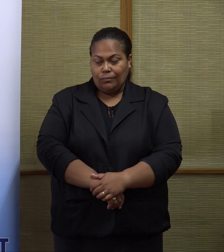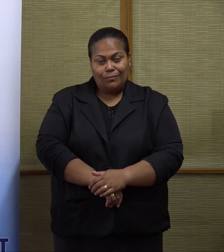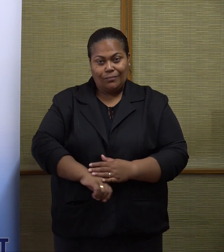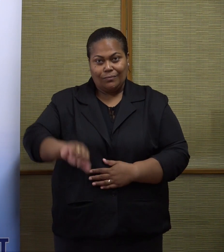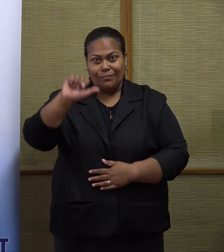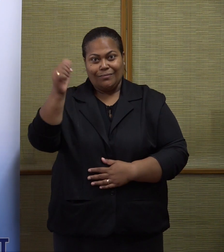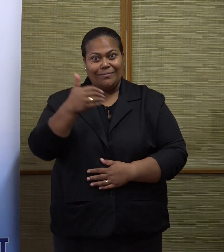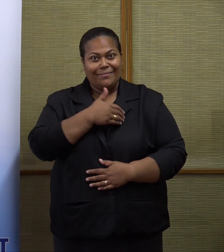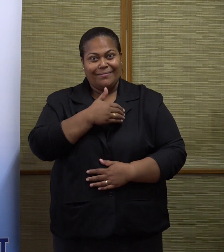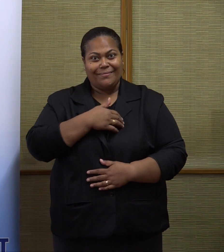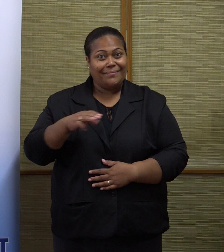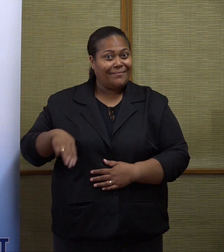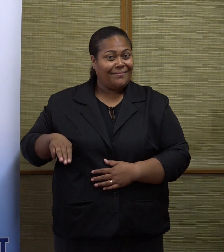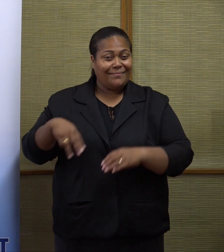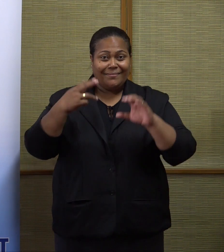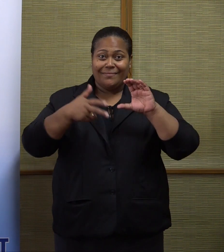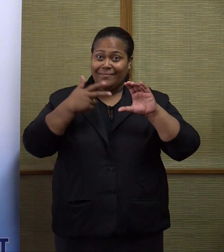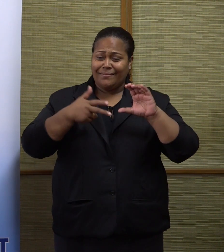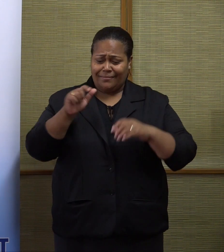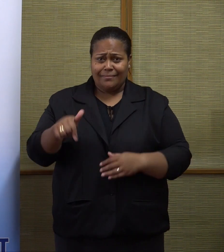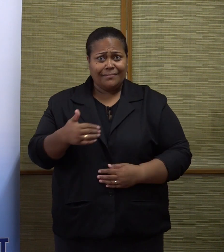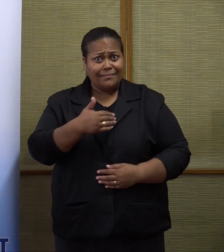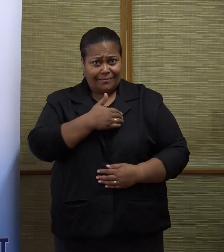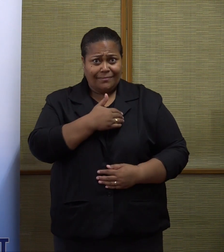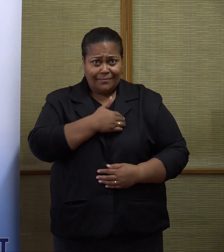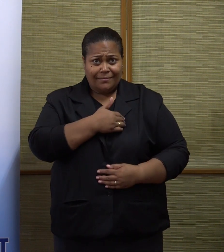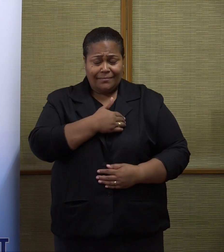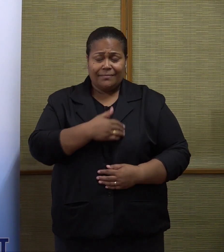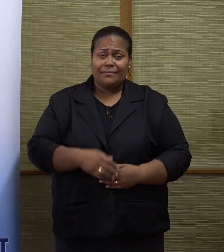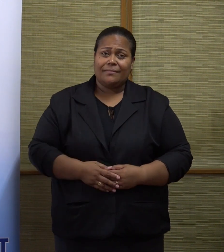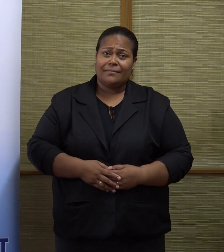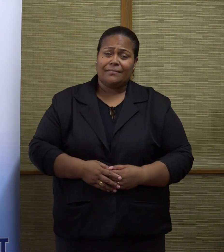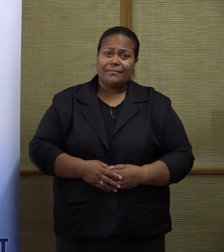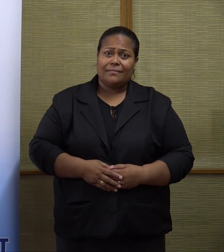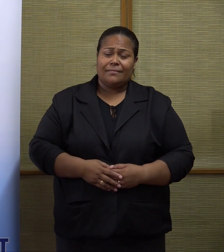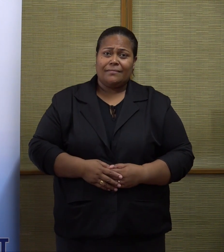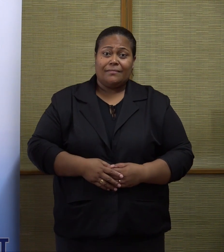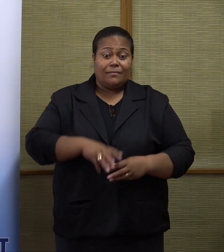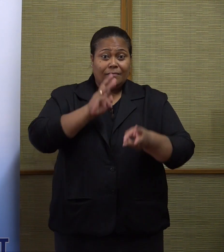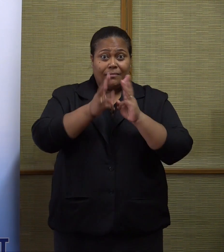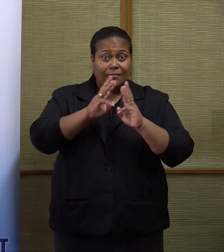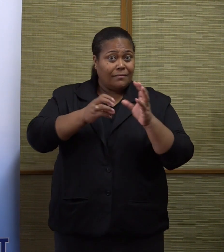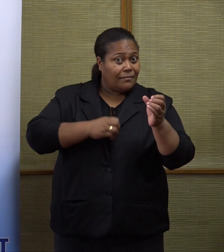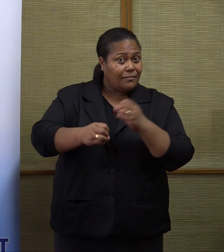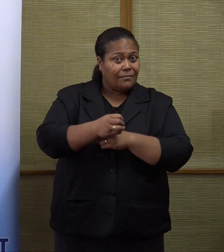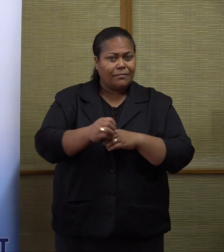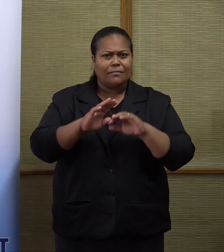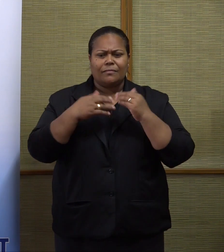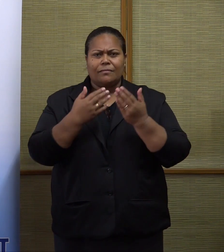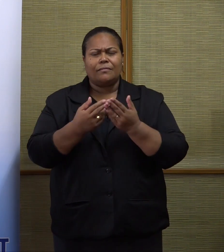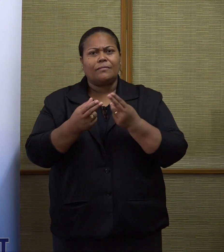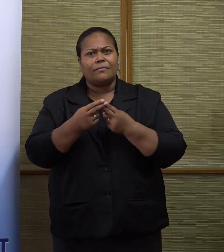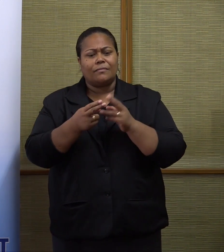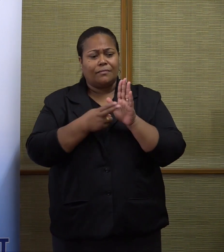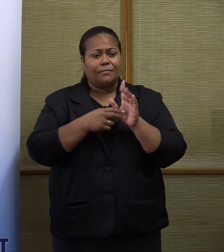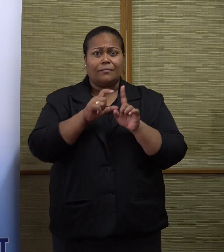Good morning, members of the media. As of this morning, the Met Office, together with NDMO and key government